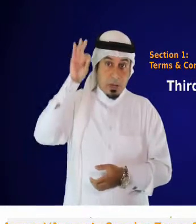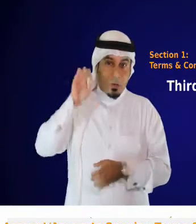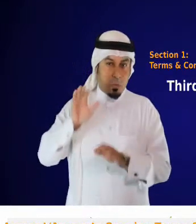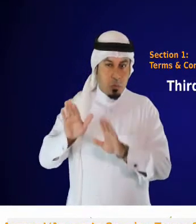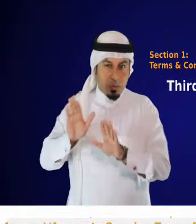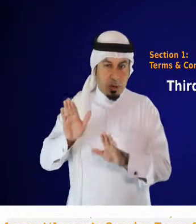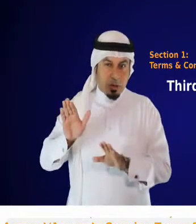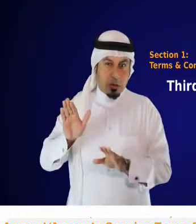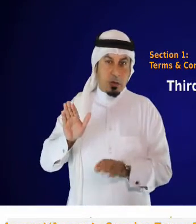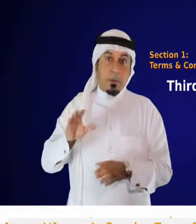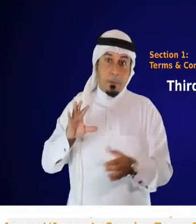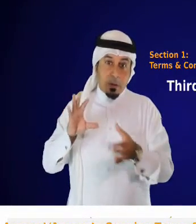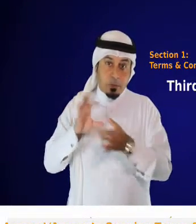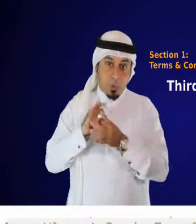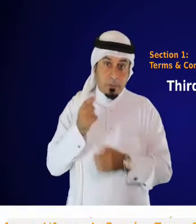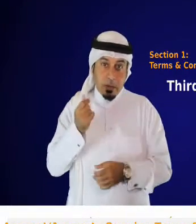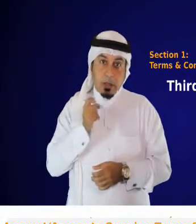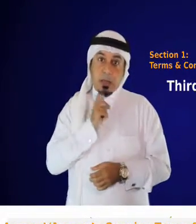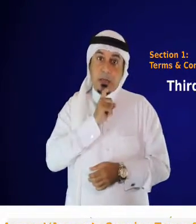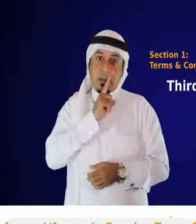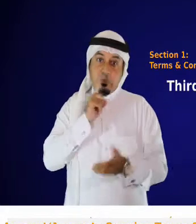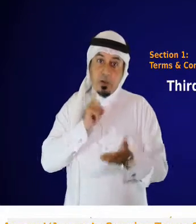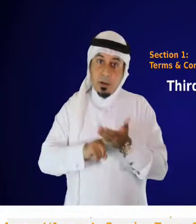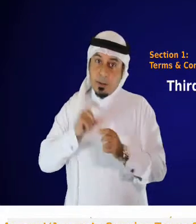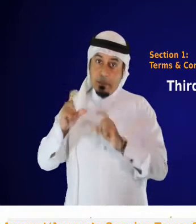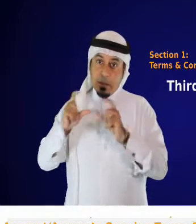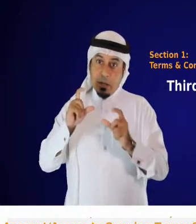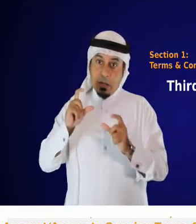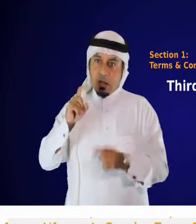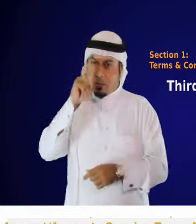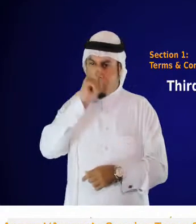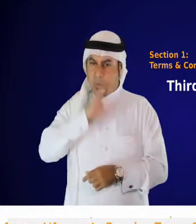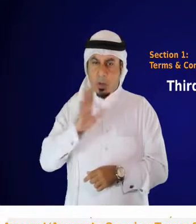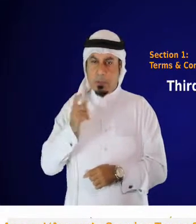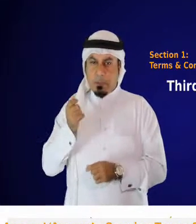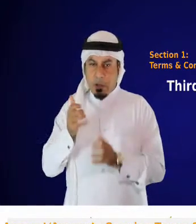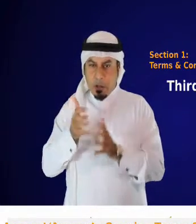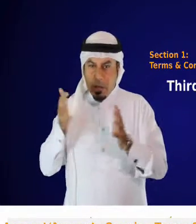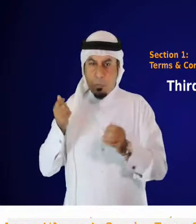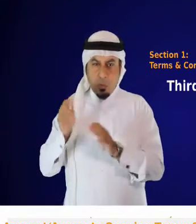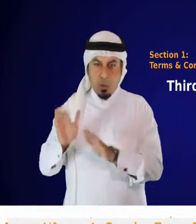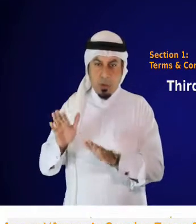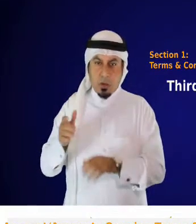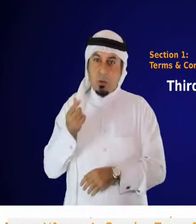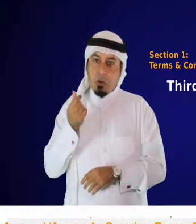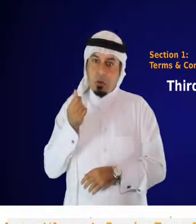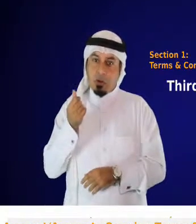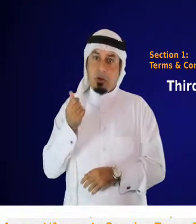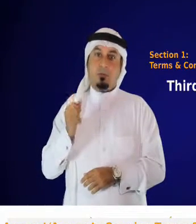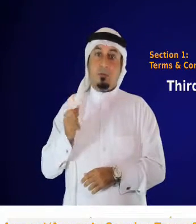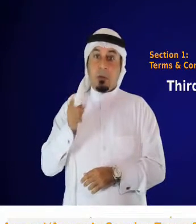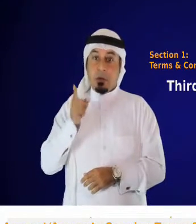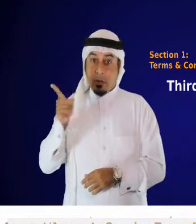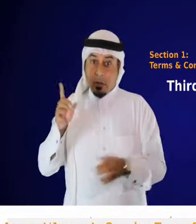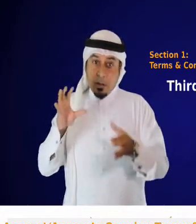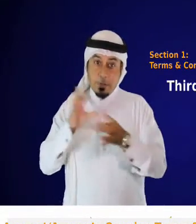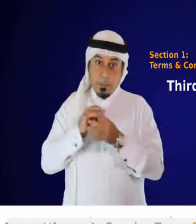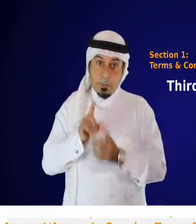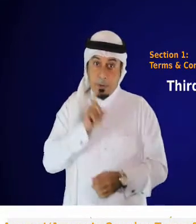8. Except for term deposit linked to Qatar Riyal, the bank is not bound to repay in cash the deposit according